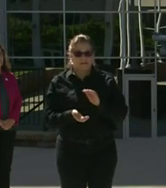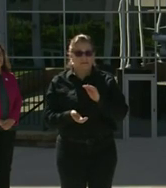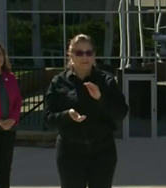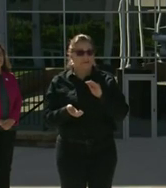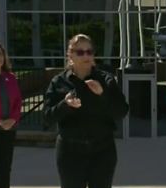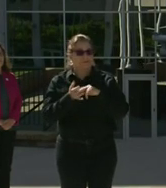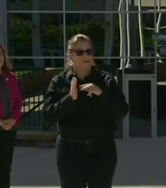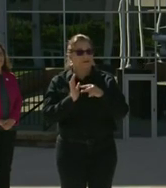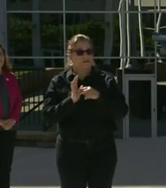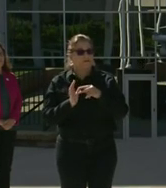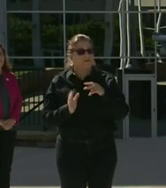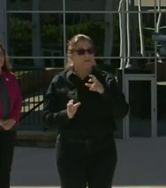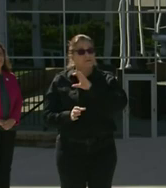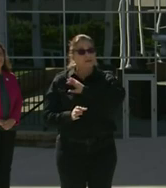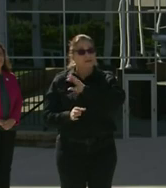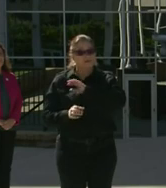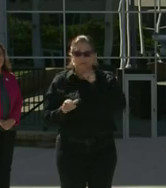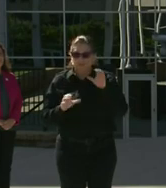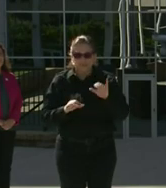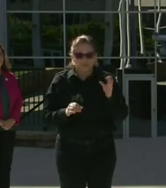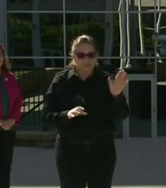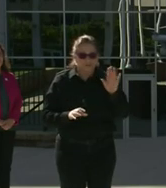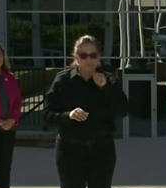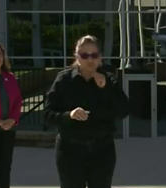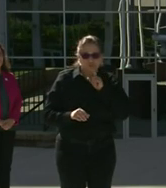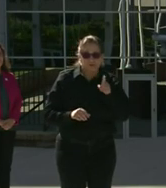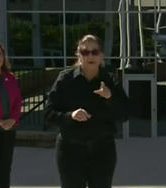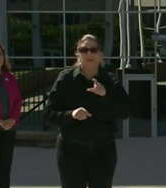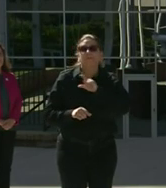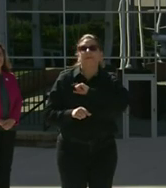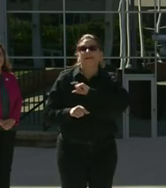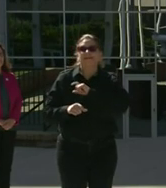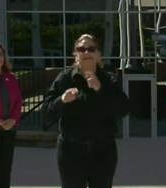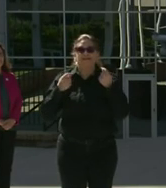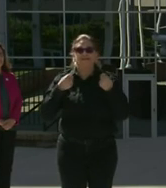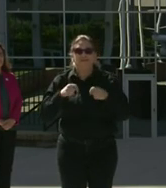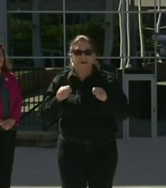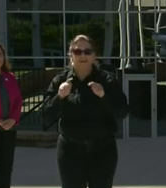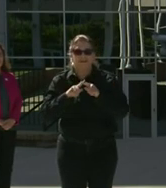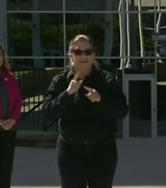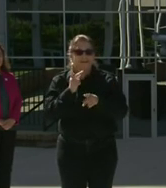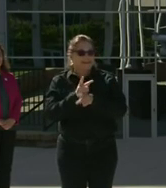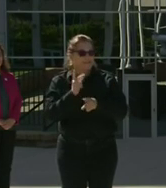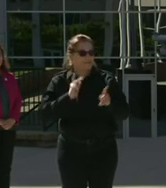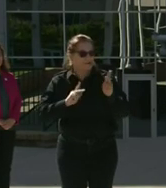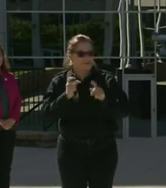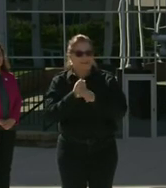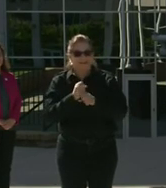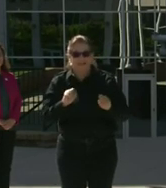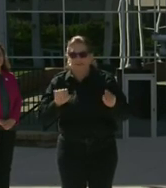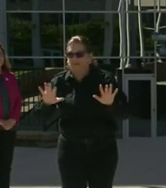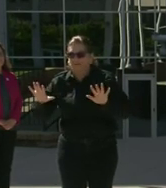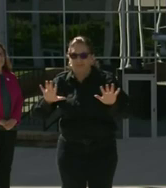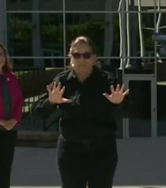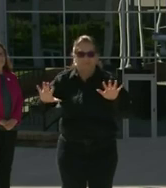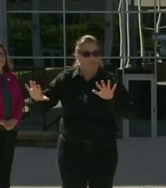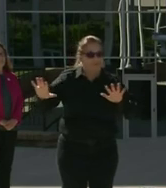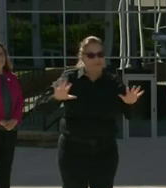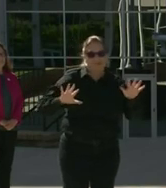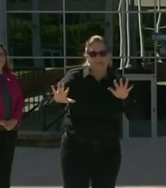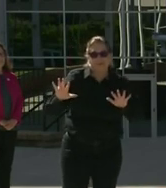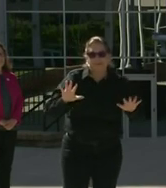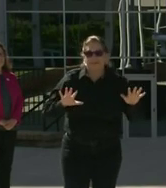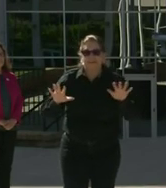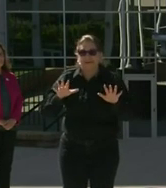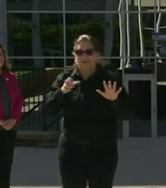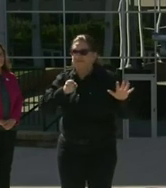conscientious effort to try to keep residents safe and to make use of the DOC for violent crimes, domestic